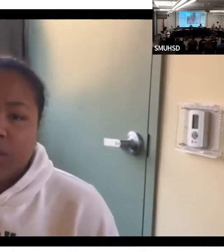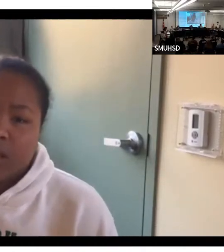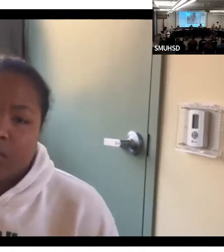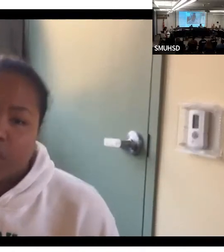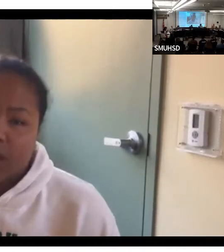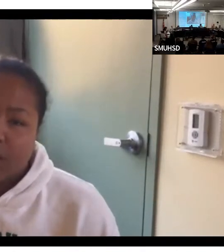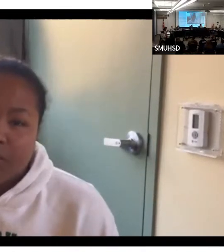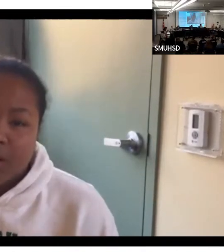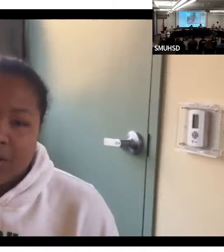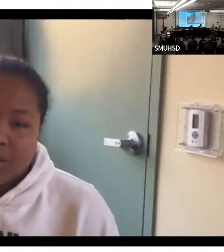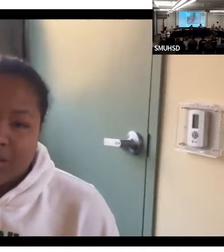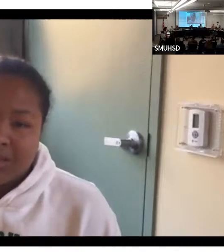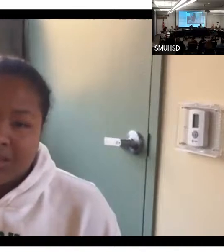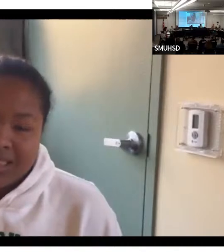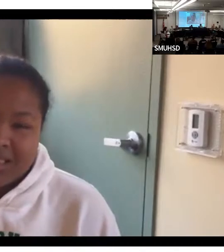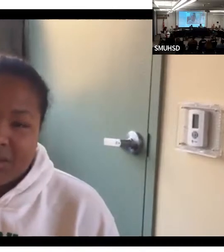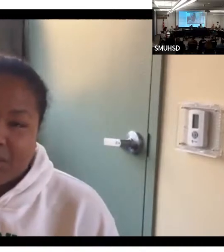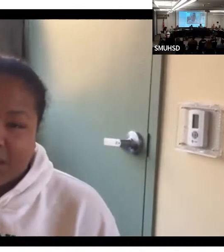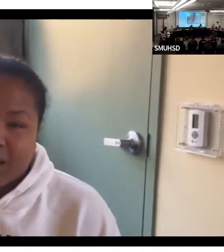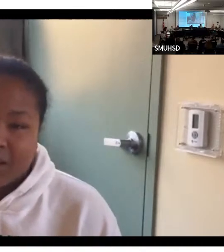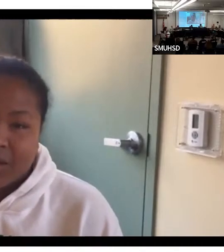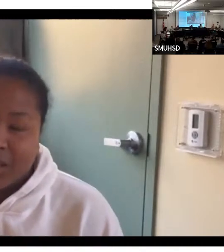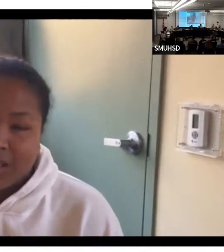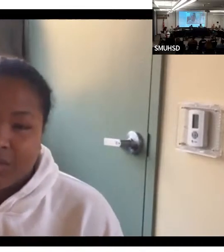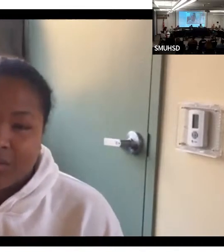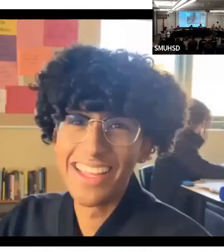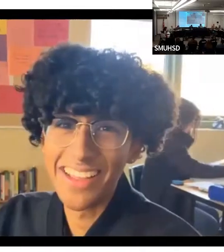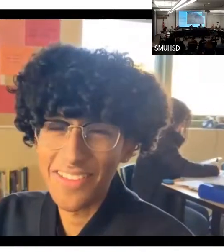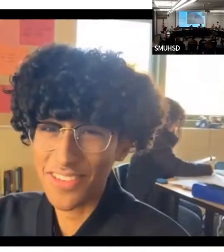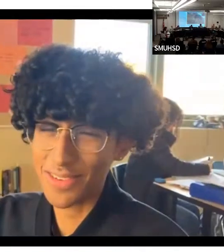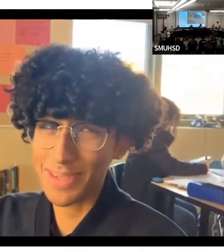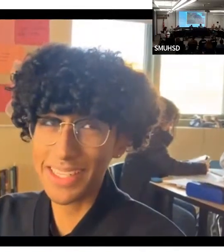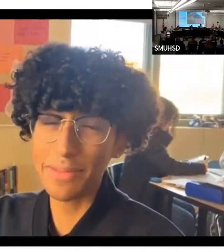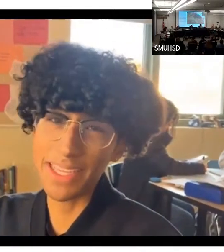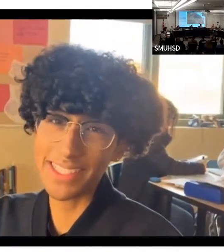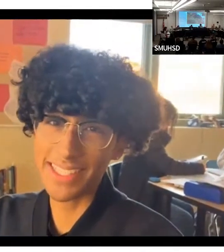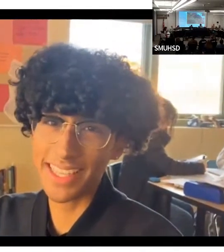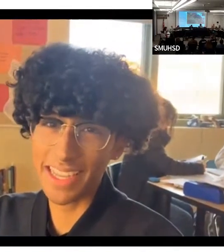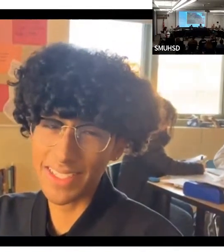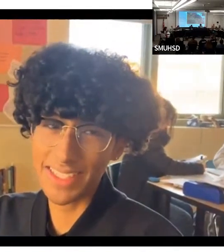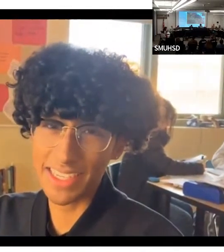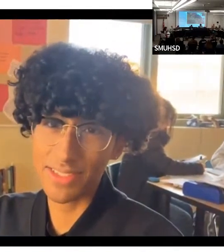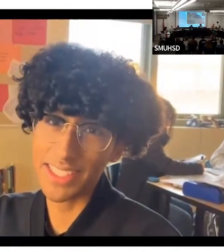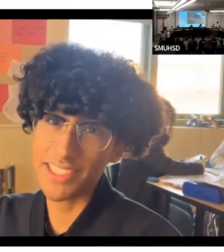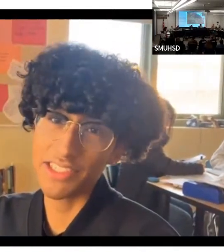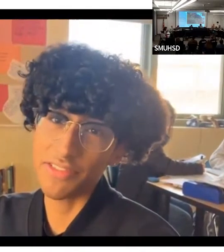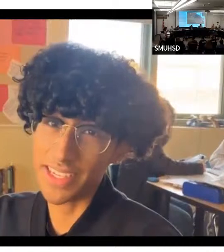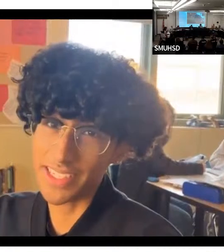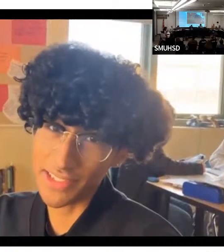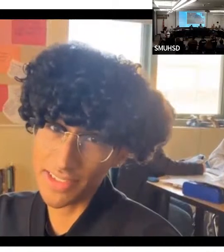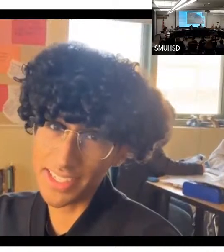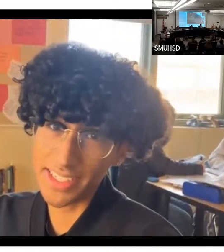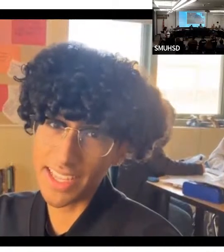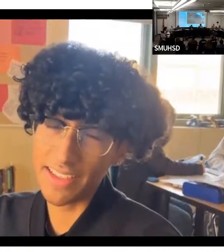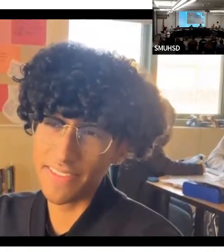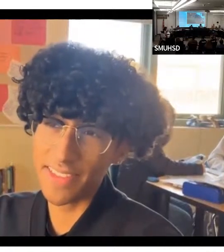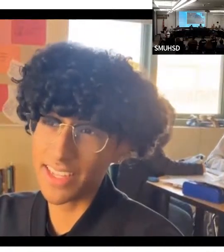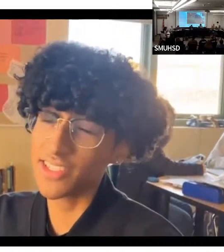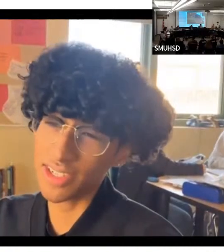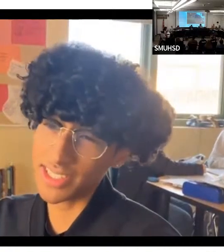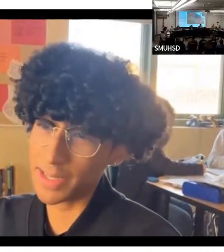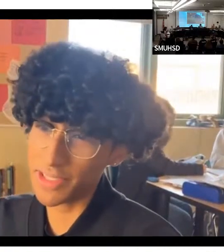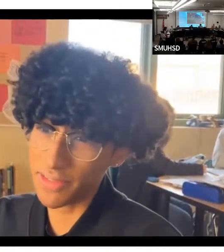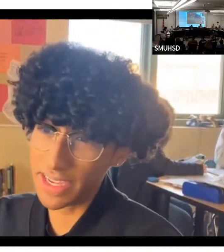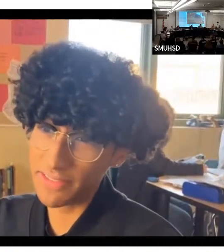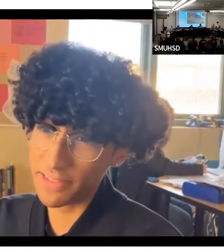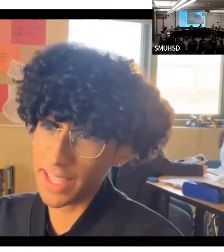like BLM or like other issues into like our curriculum. For me, the biggest thing I would say is when teachers greet students. I feel